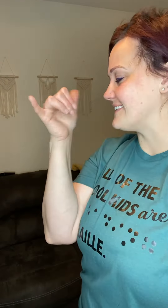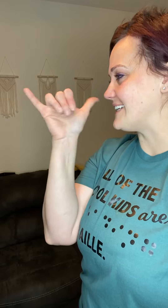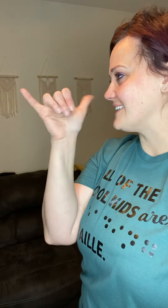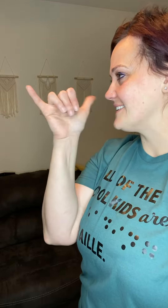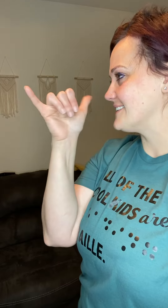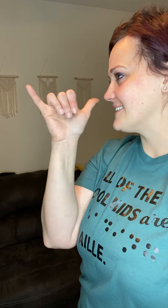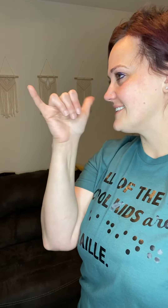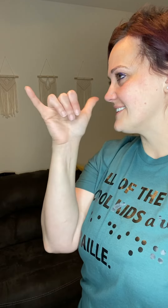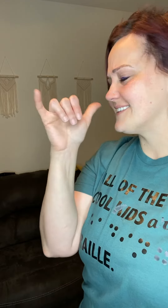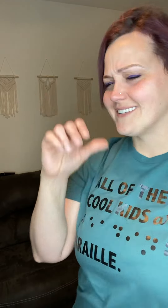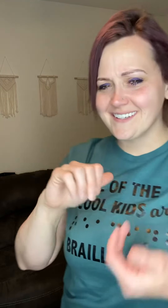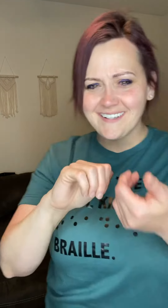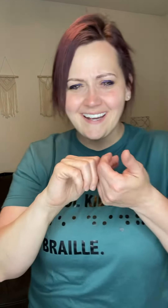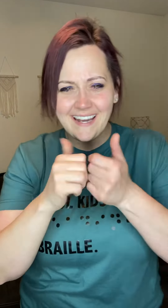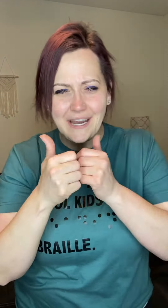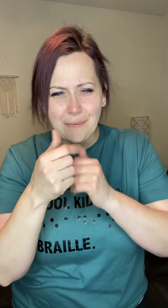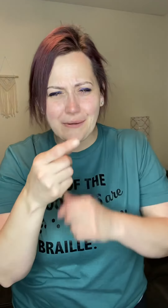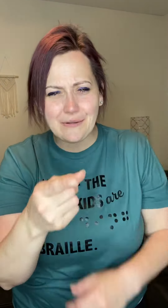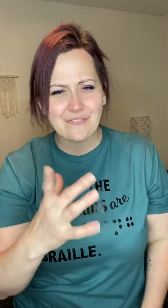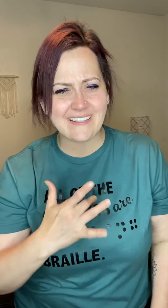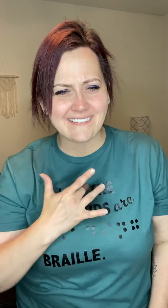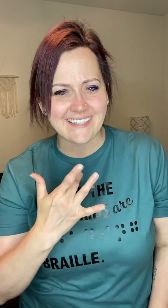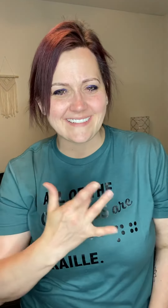silly. How are you feeling?